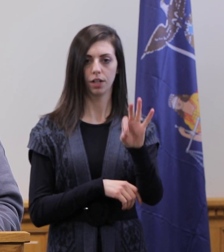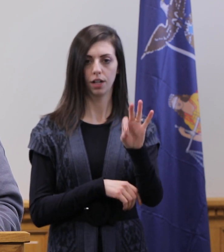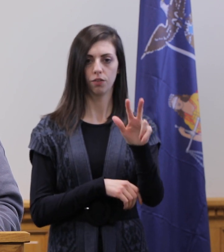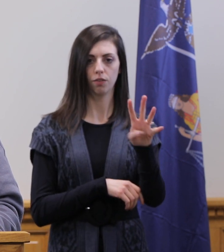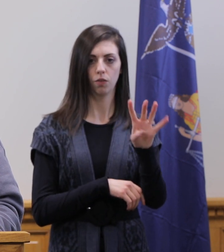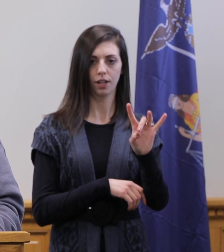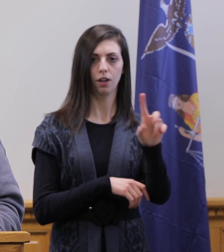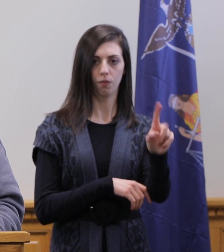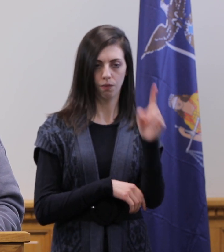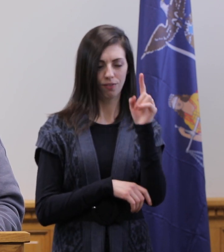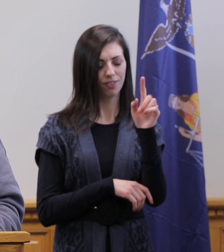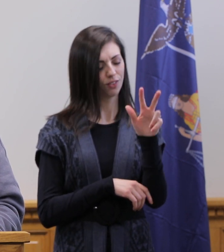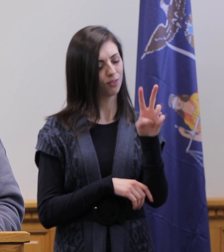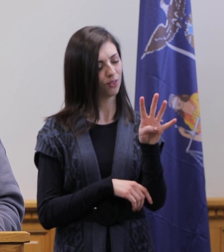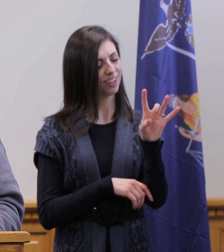315-349-3484 for assistance.